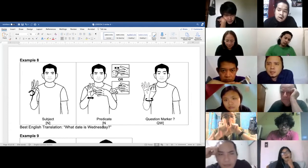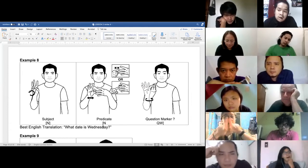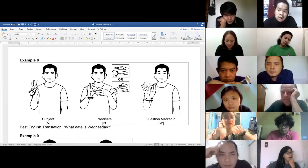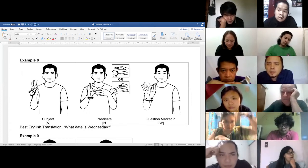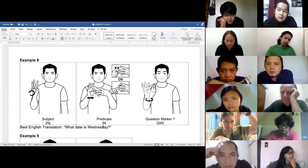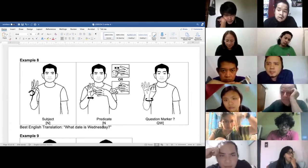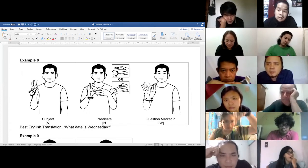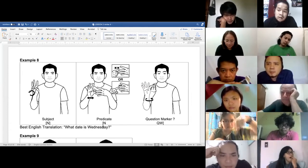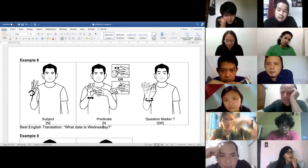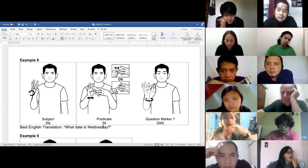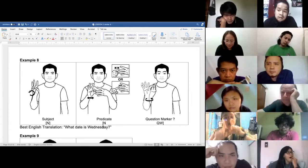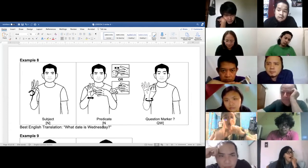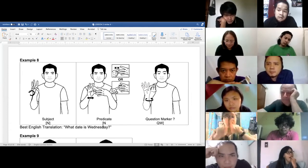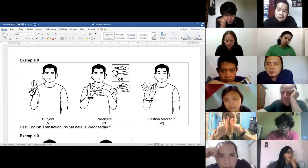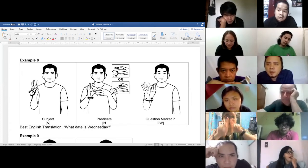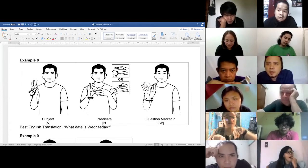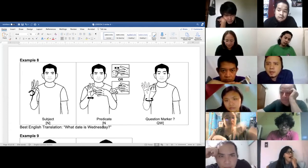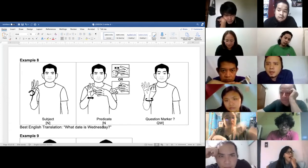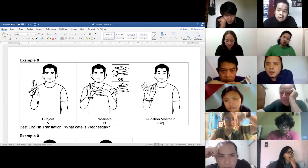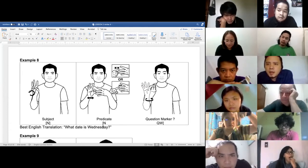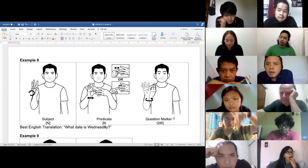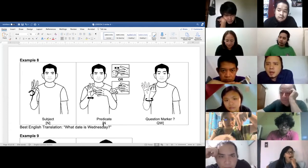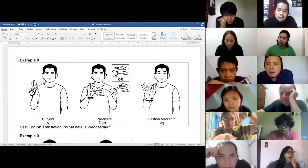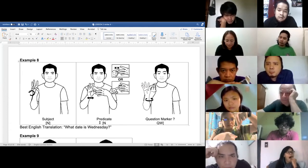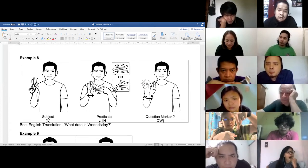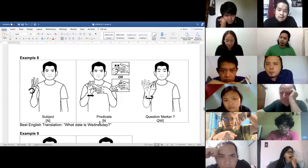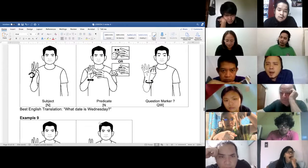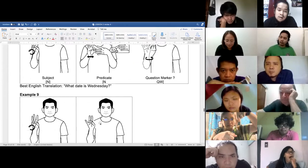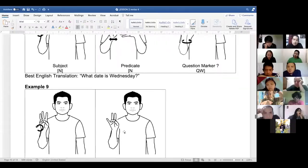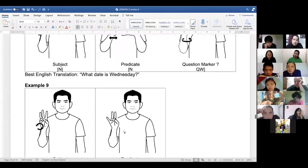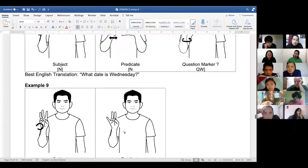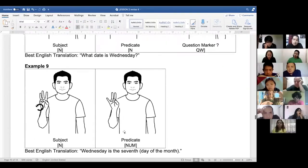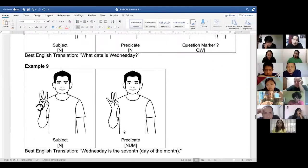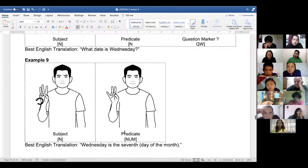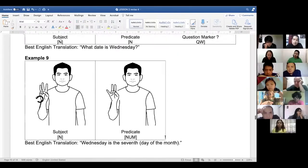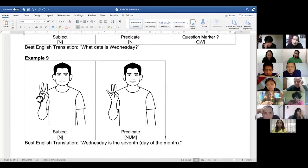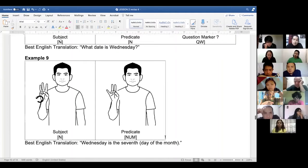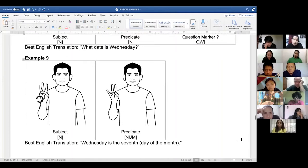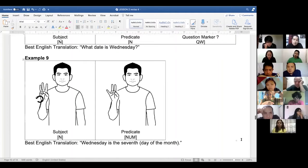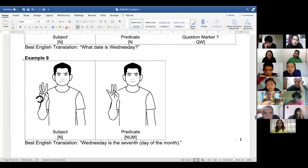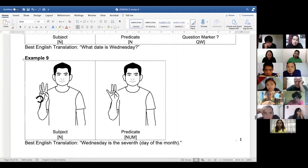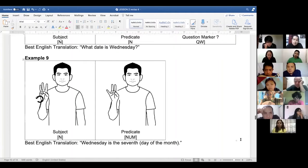Can you see me? Okay. Perhaps we can just go down a bit.